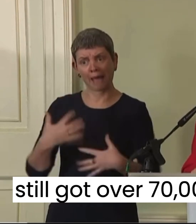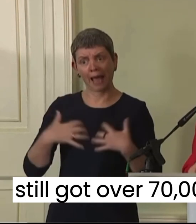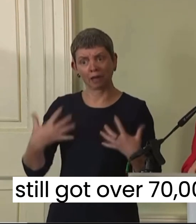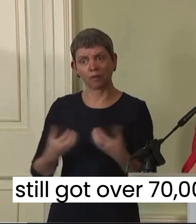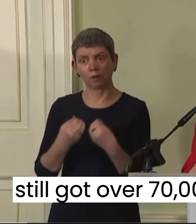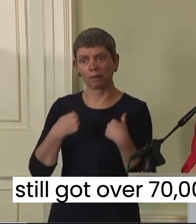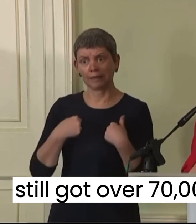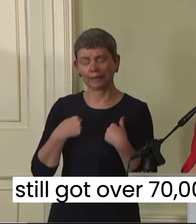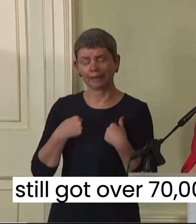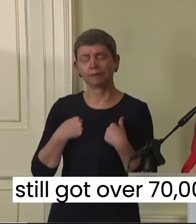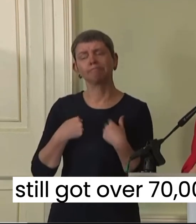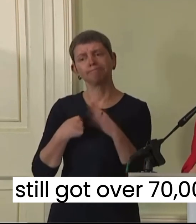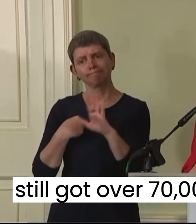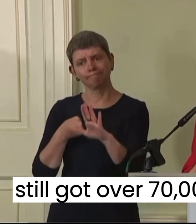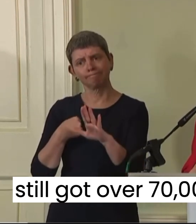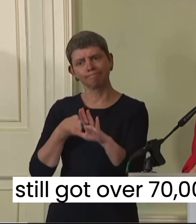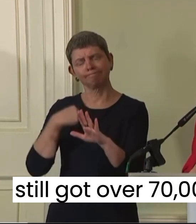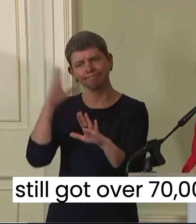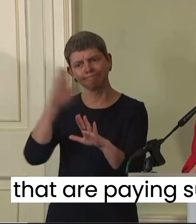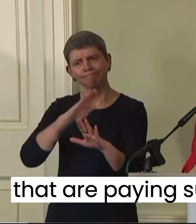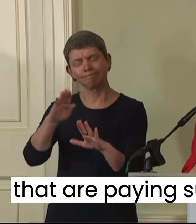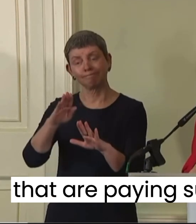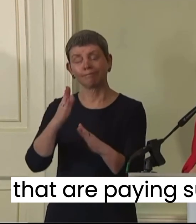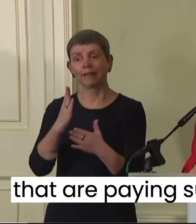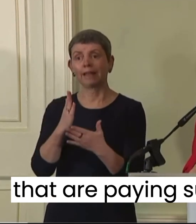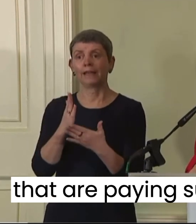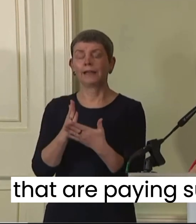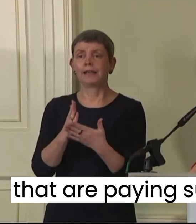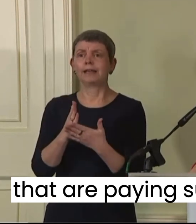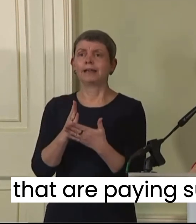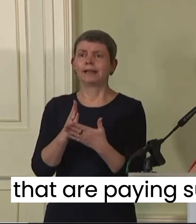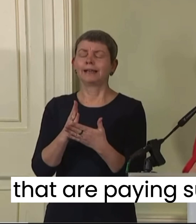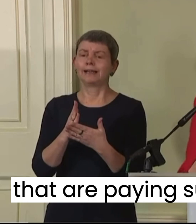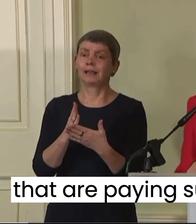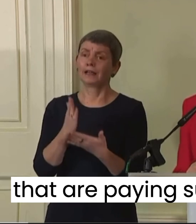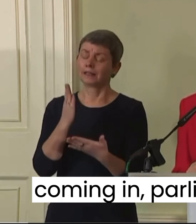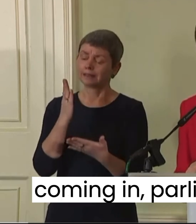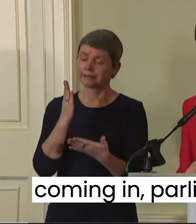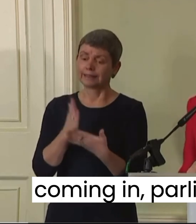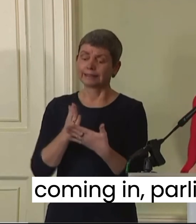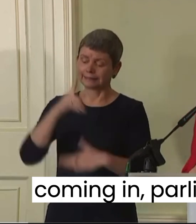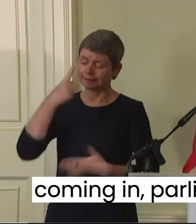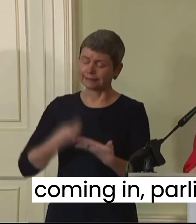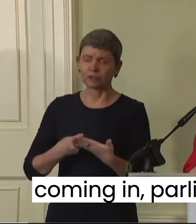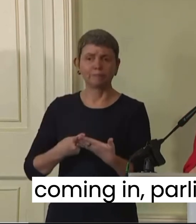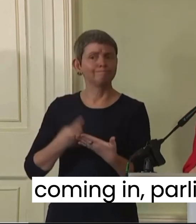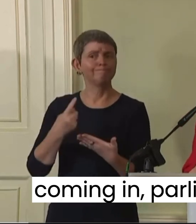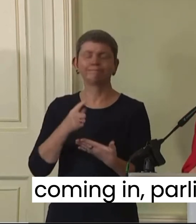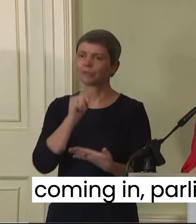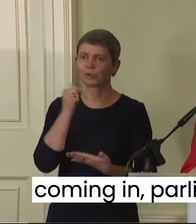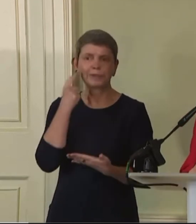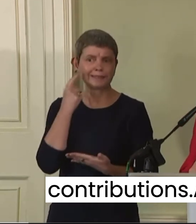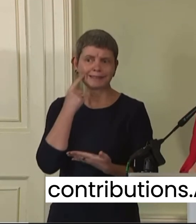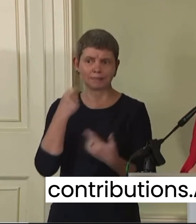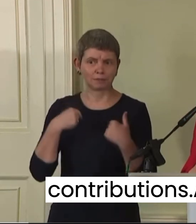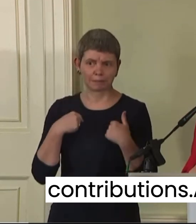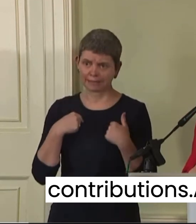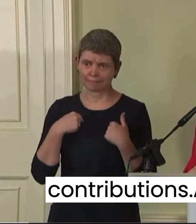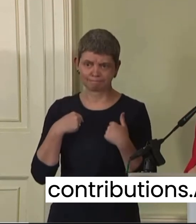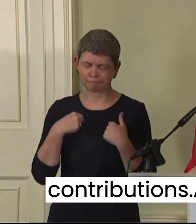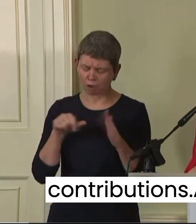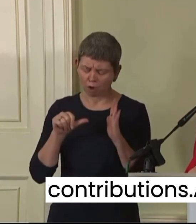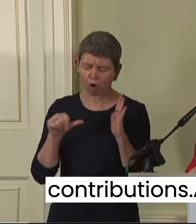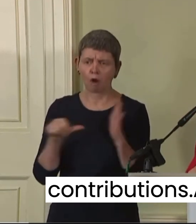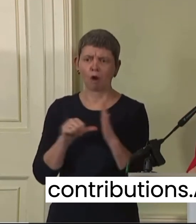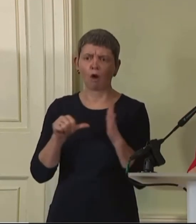have still got over 70,000 members that are paying subscriptions, donations coming in, parliamentarians making